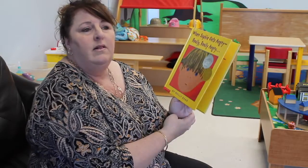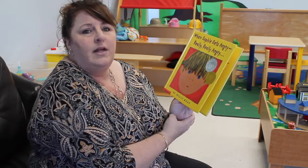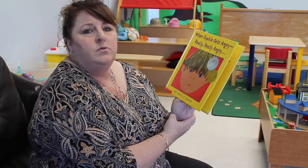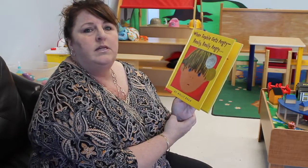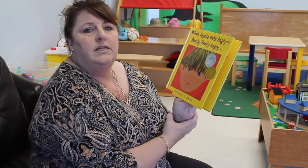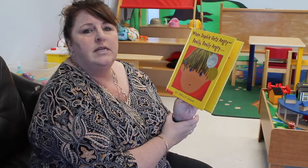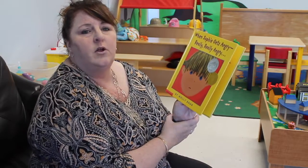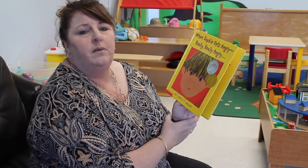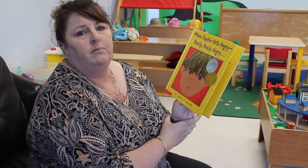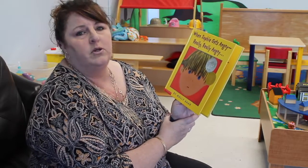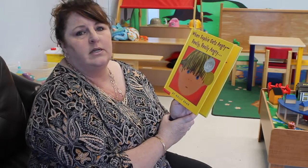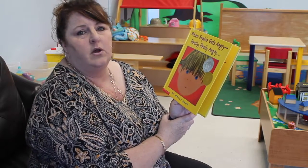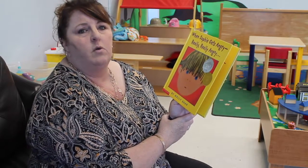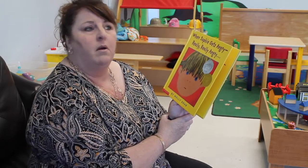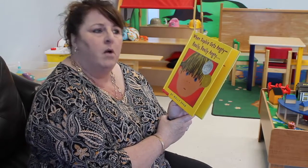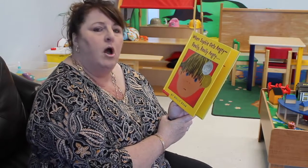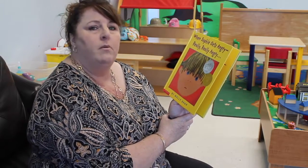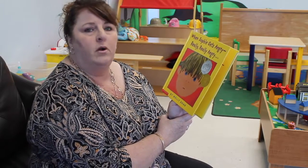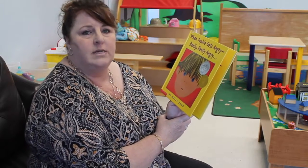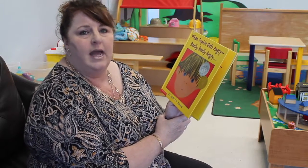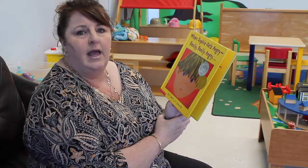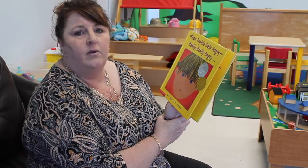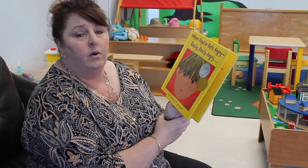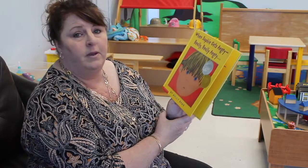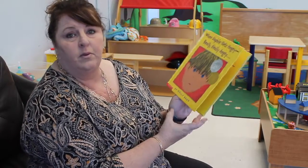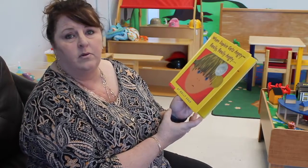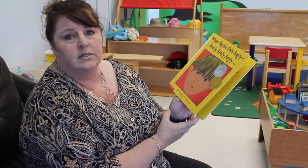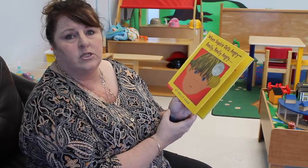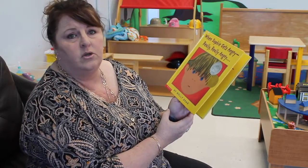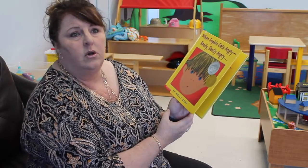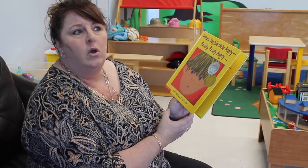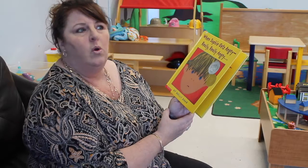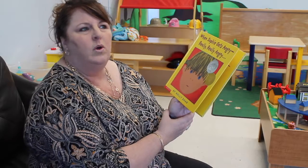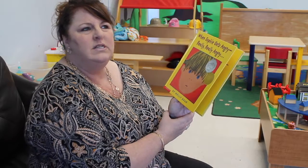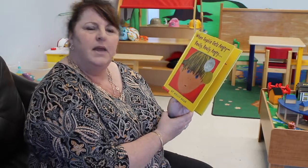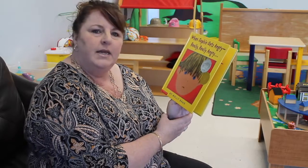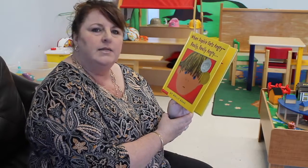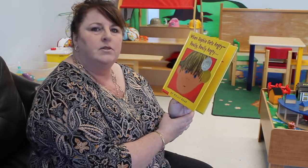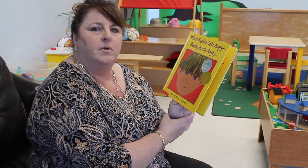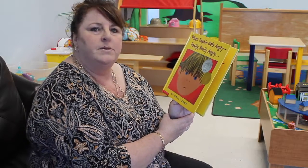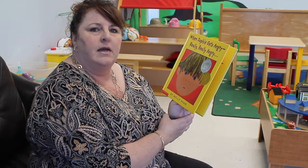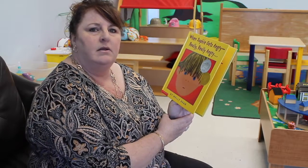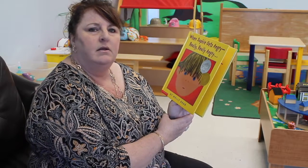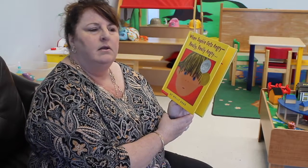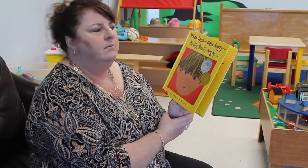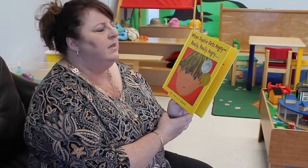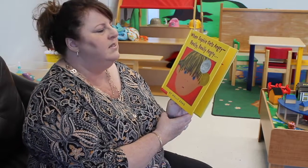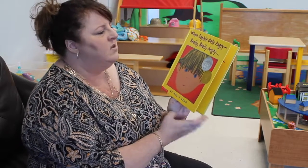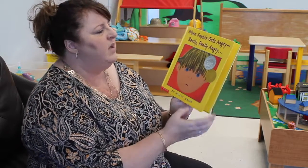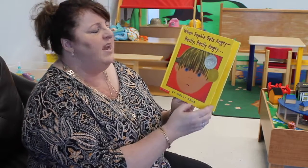that's when we need to tell our big person at home, our mom or our dad or our big brother or sister, what's making us so upset? Because it's okay to